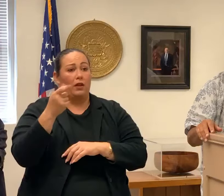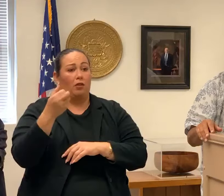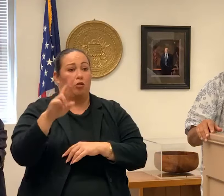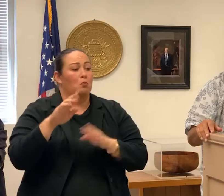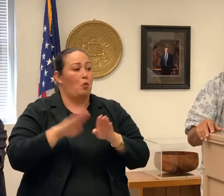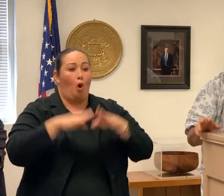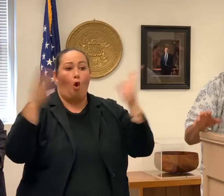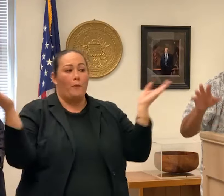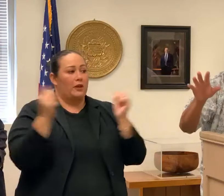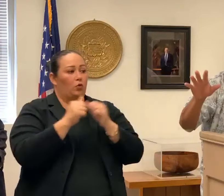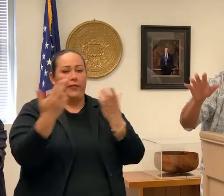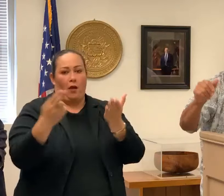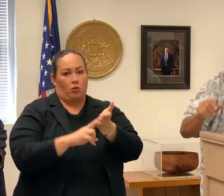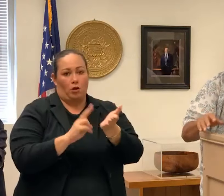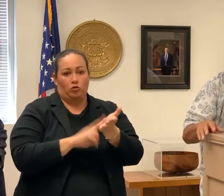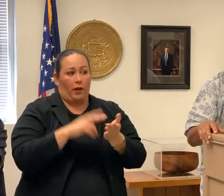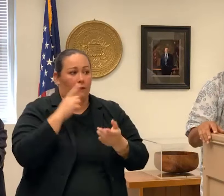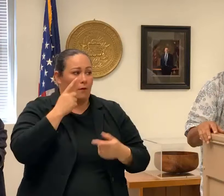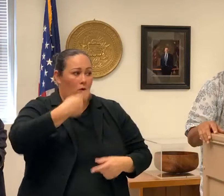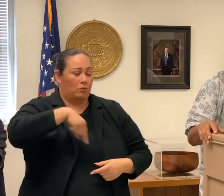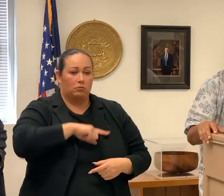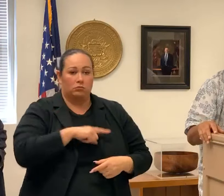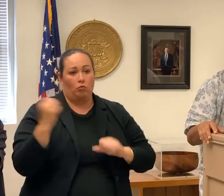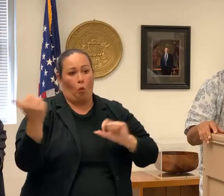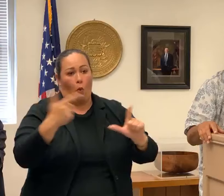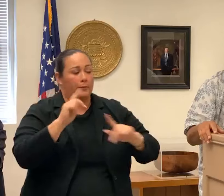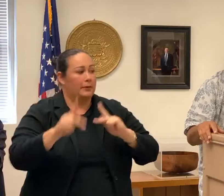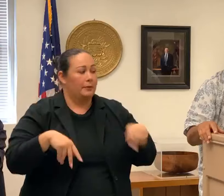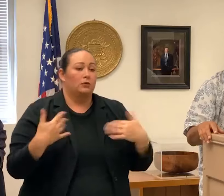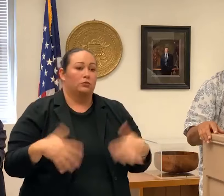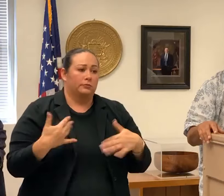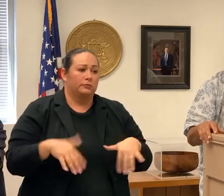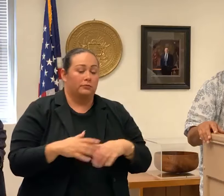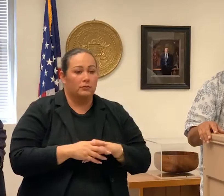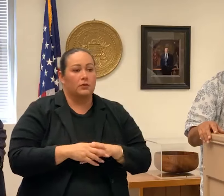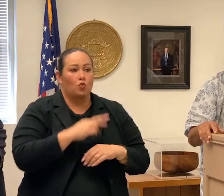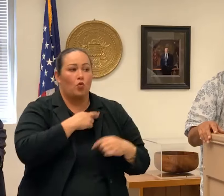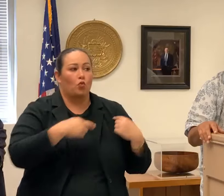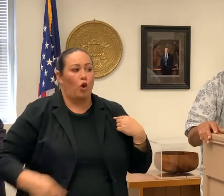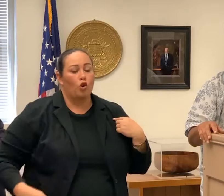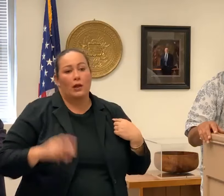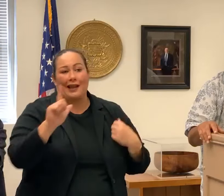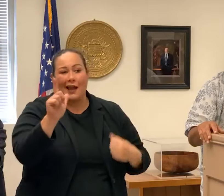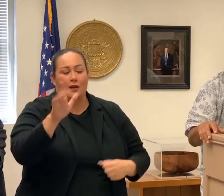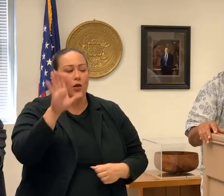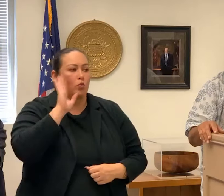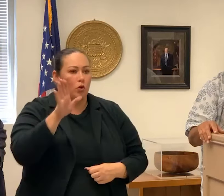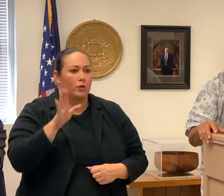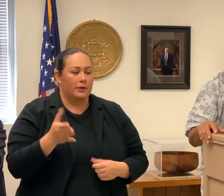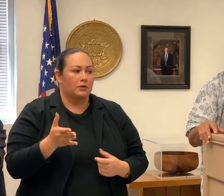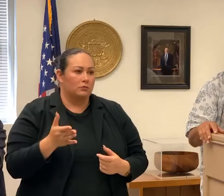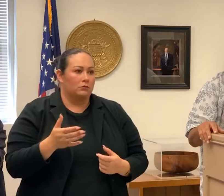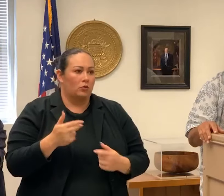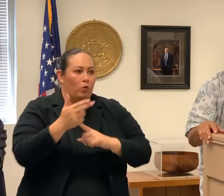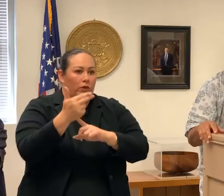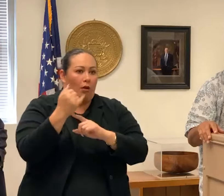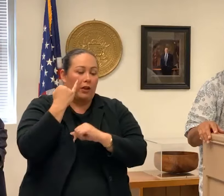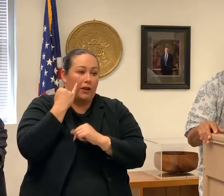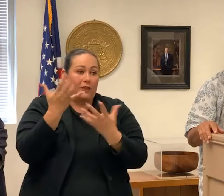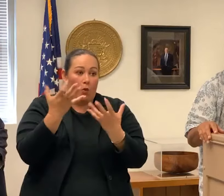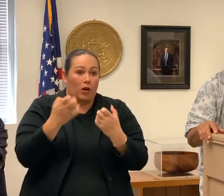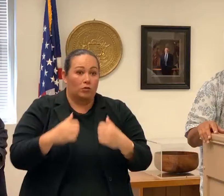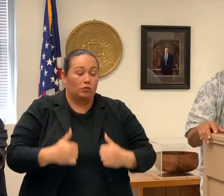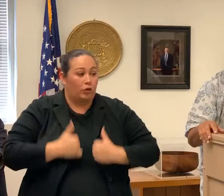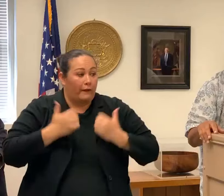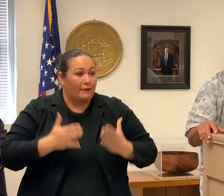would do that, but they did. And they've been continually doing that. The Royal Haina will be a hotel that if the survivors want to stay, they